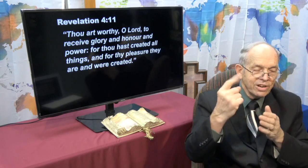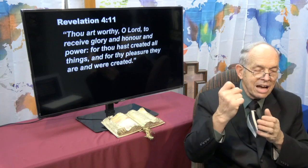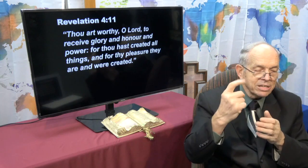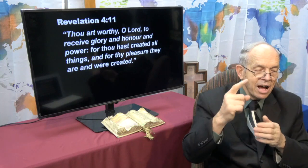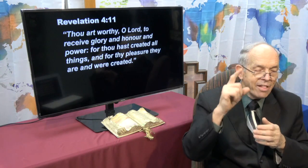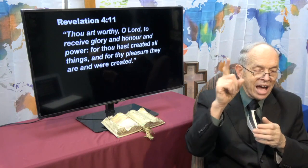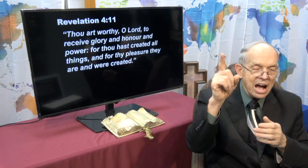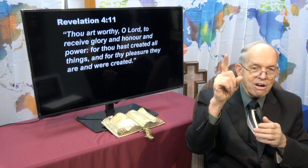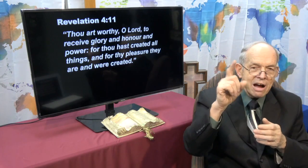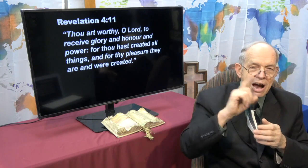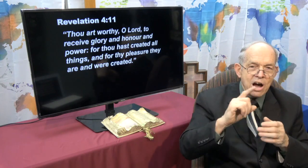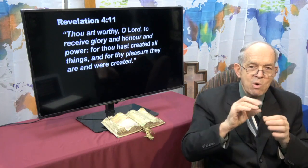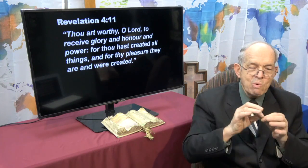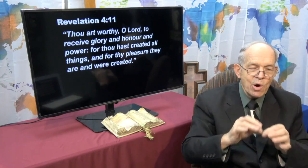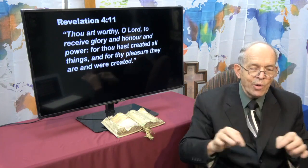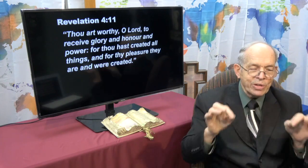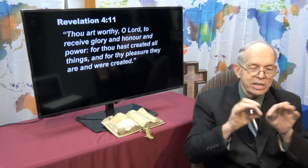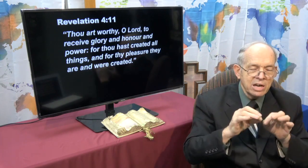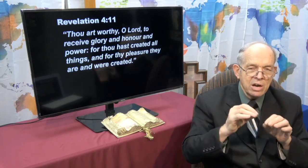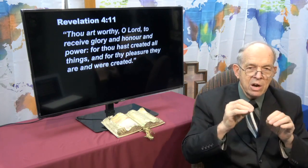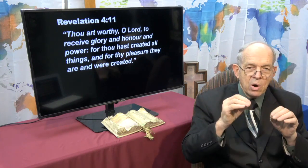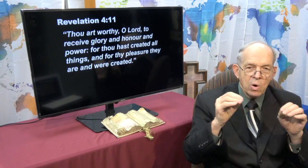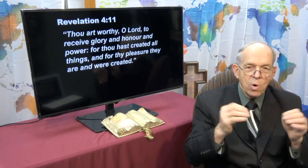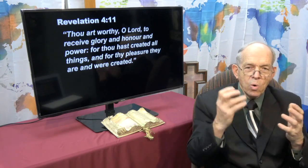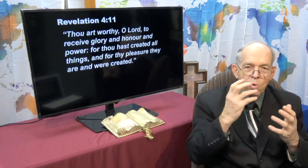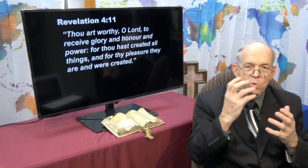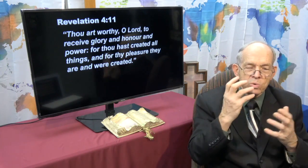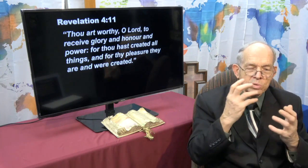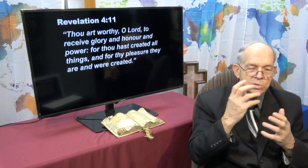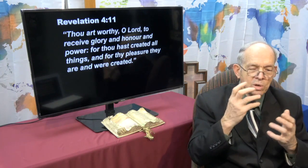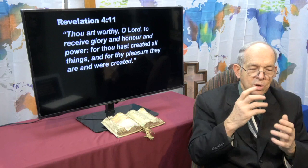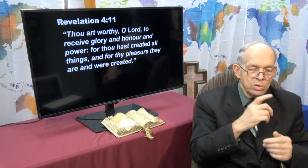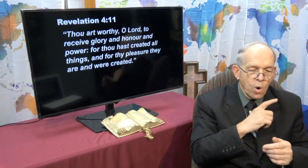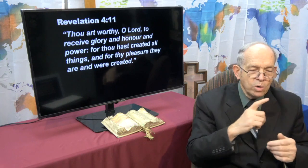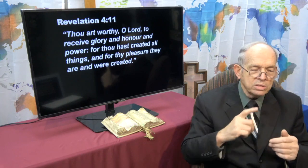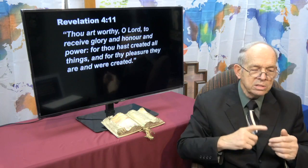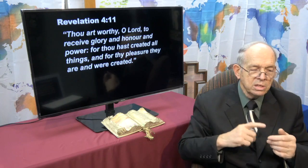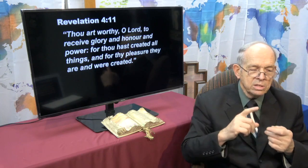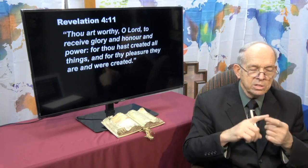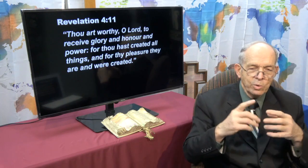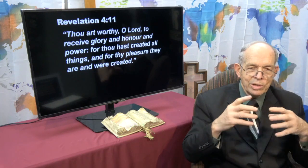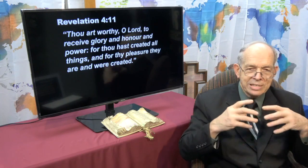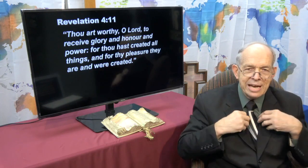Verse 11, thou art worthy, O Lord, to